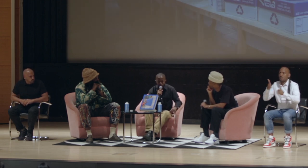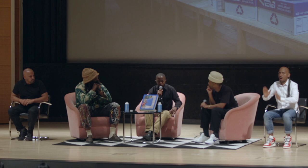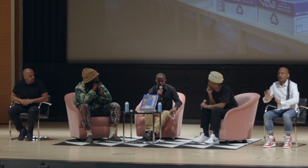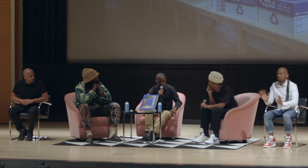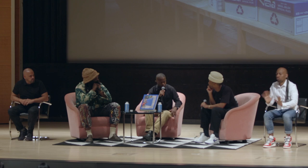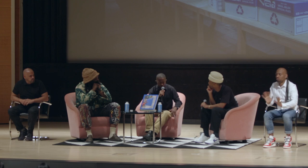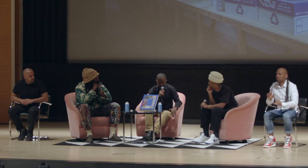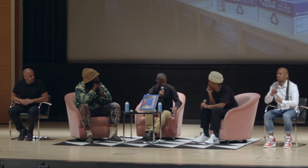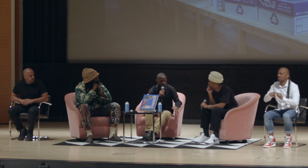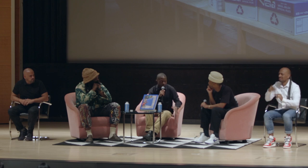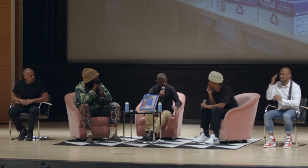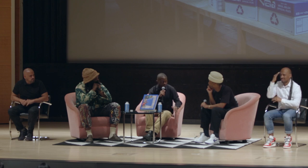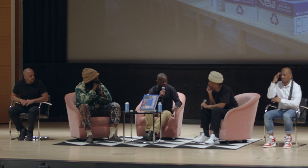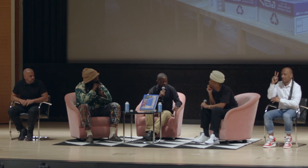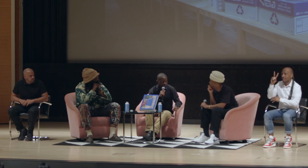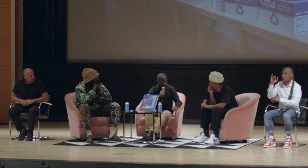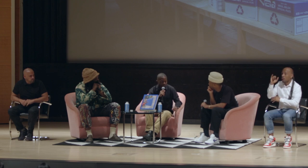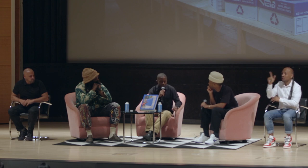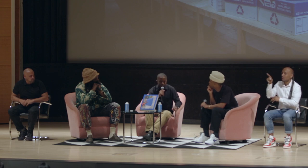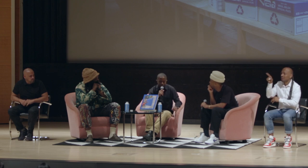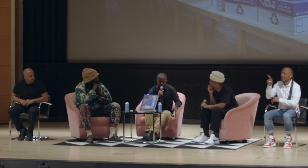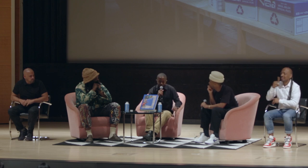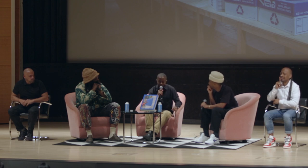you know, Virgil's prolific.